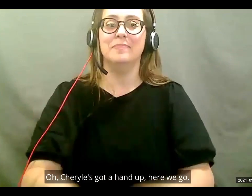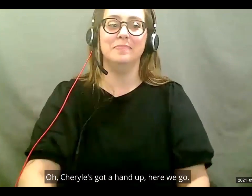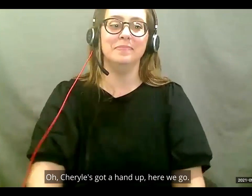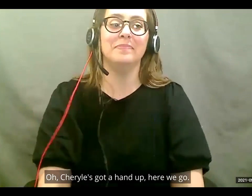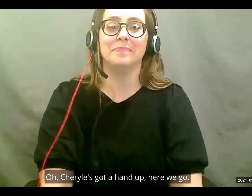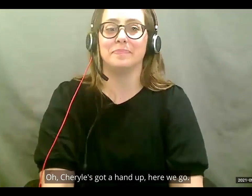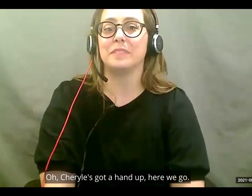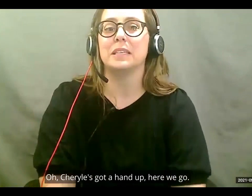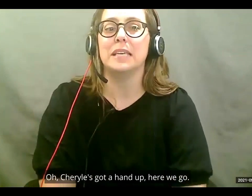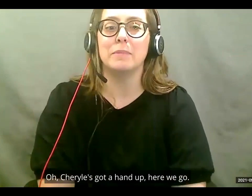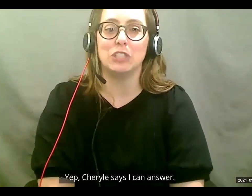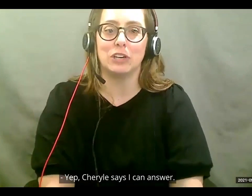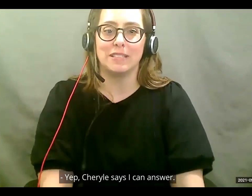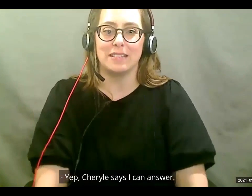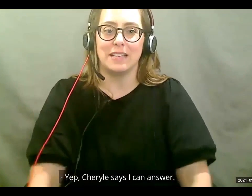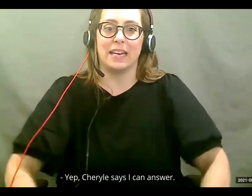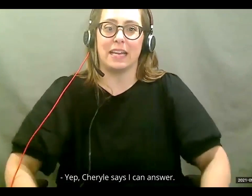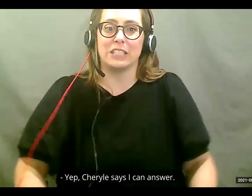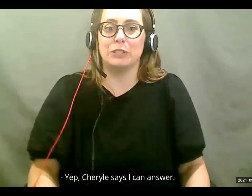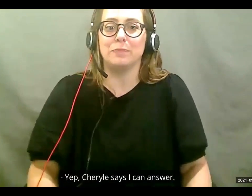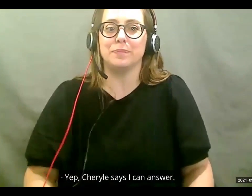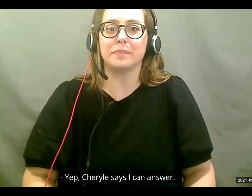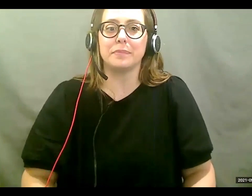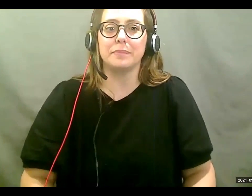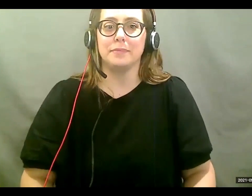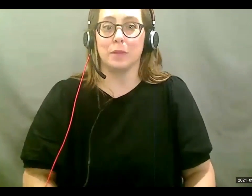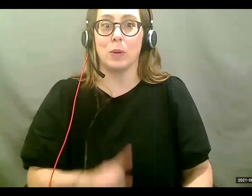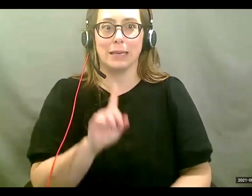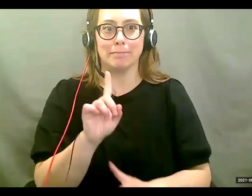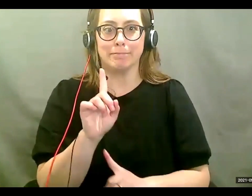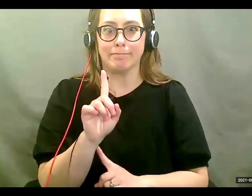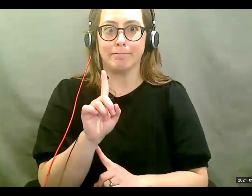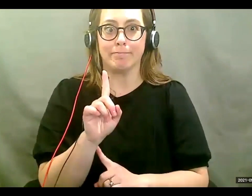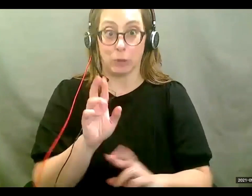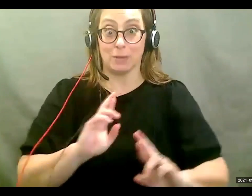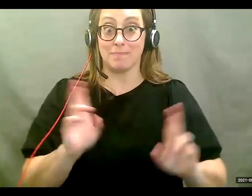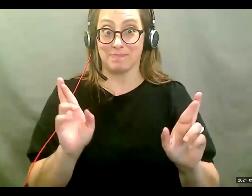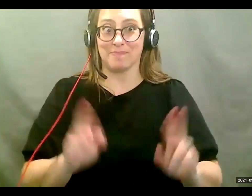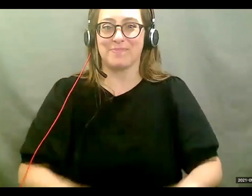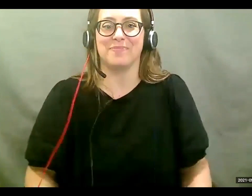Oh, Cheryle's got a hand up. Here we go. Yep, Cheryle says I can answer.